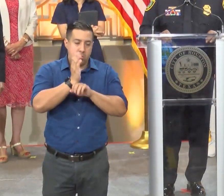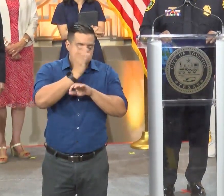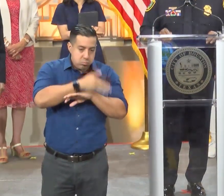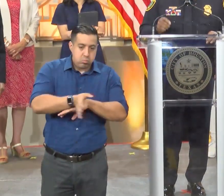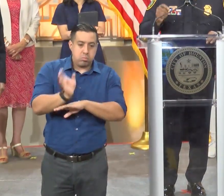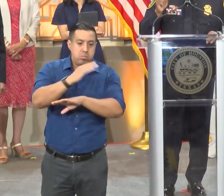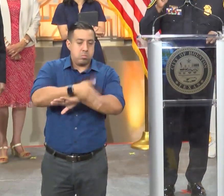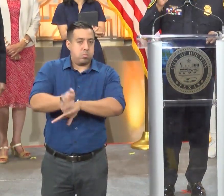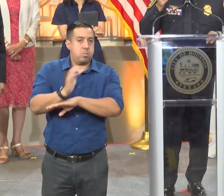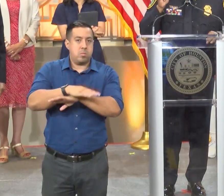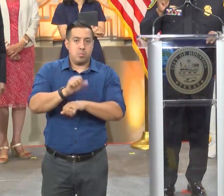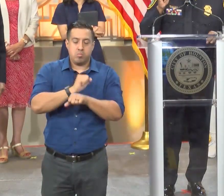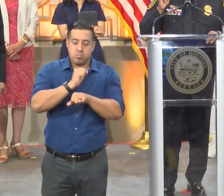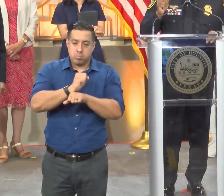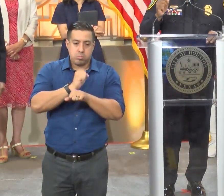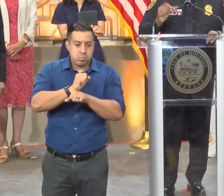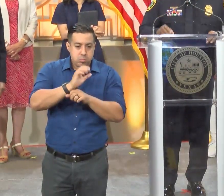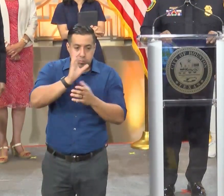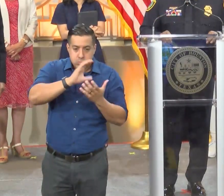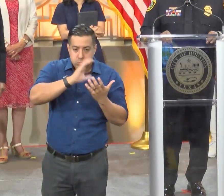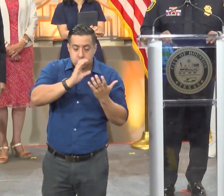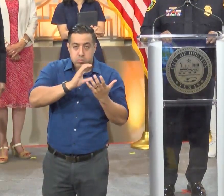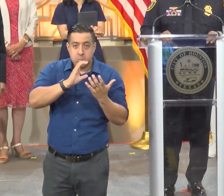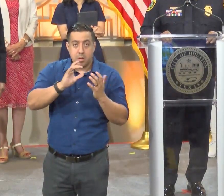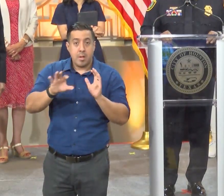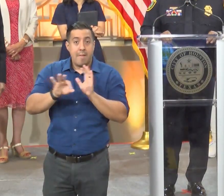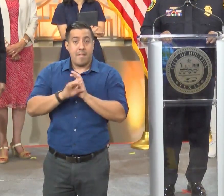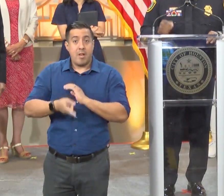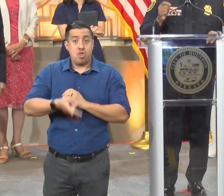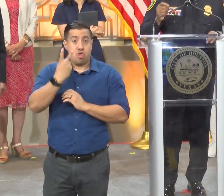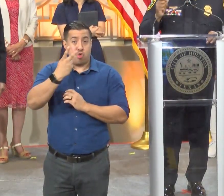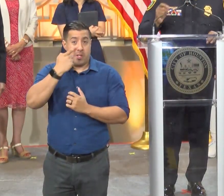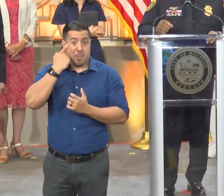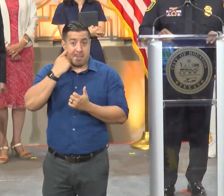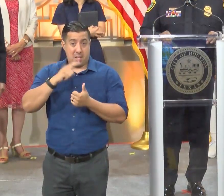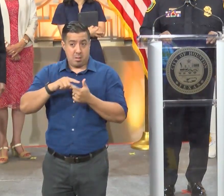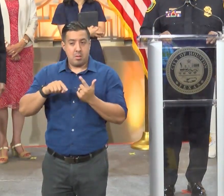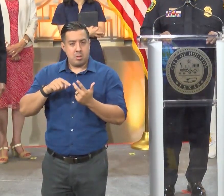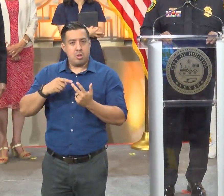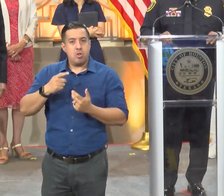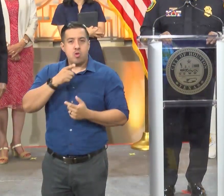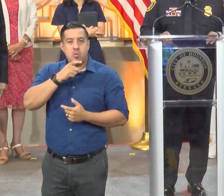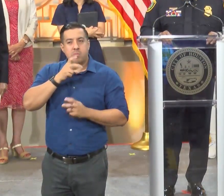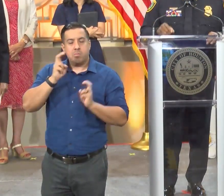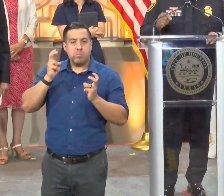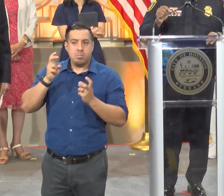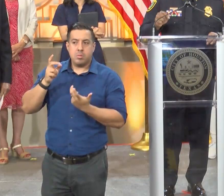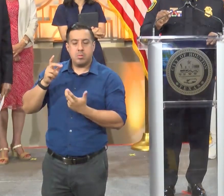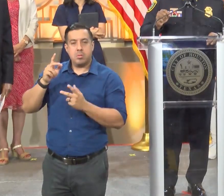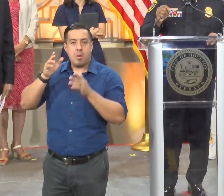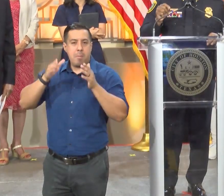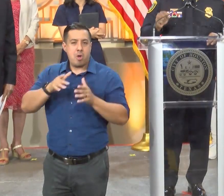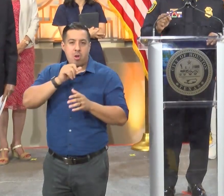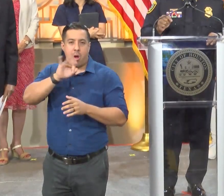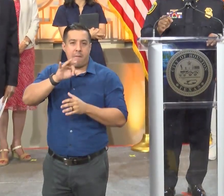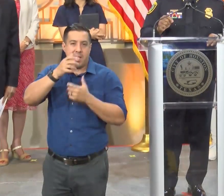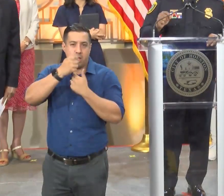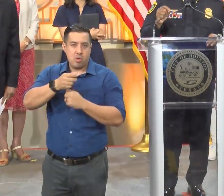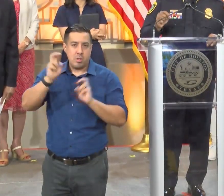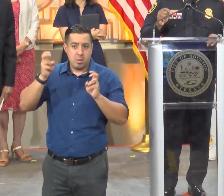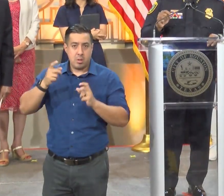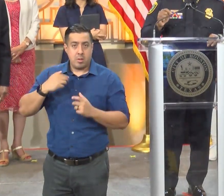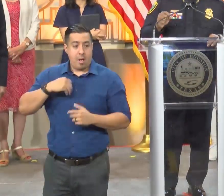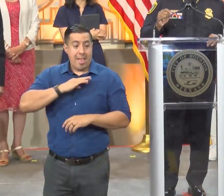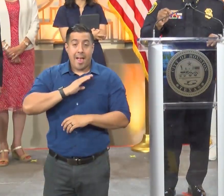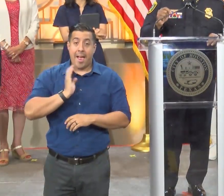clock. There are two suspects that we have identified, persons of interest. They are working, our investigators